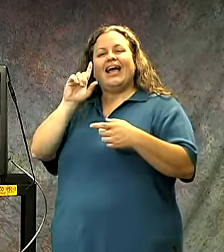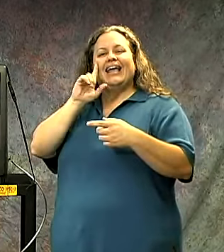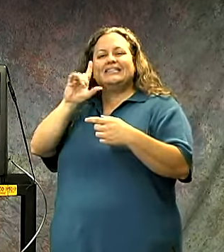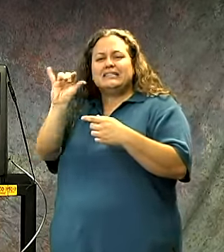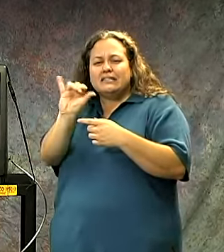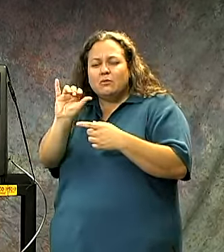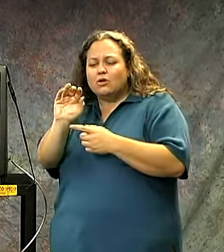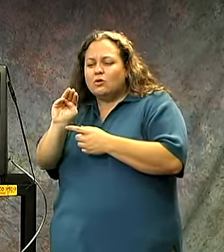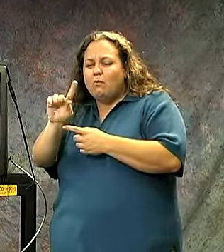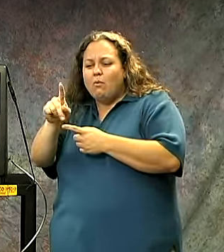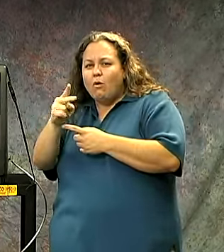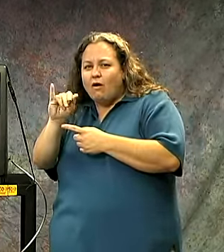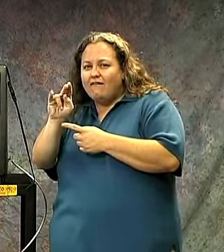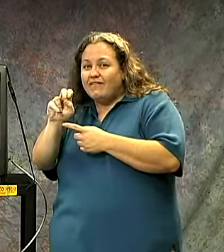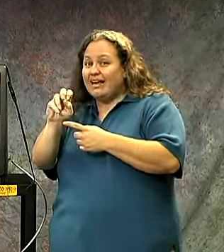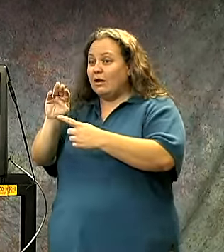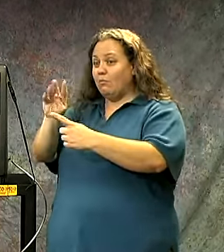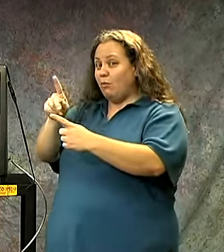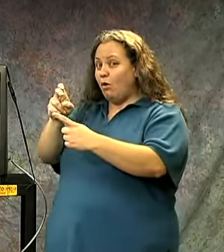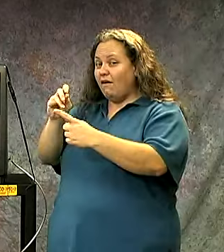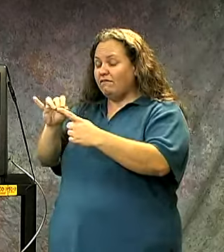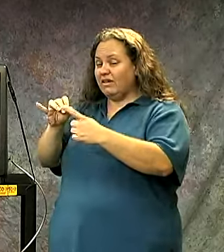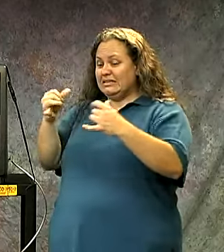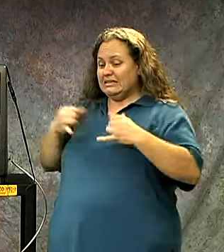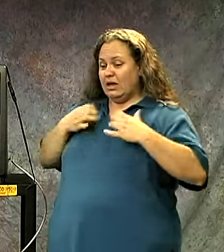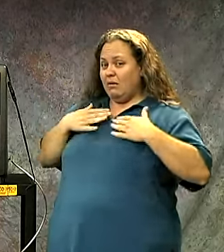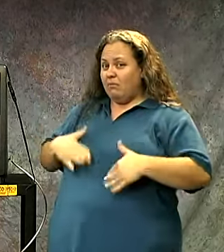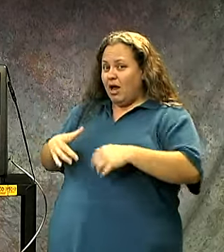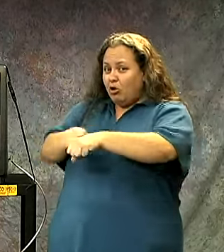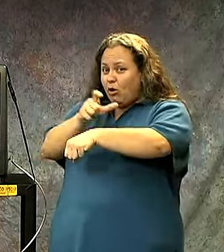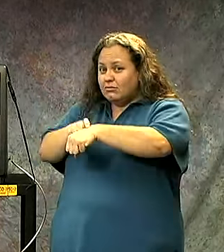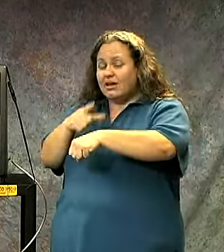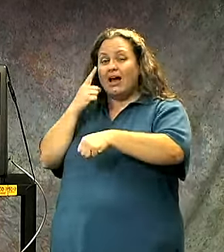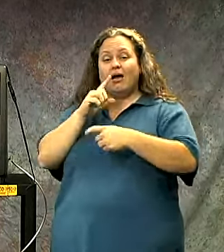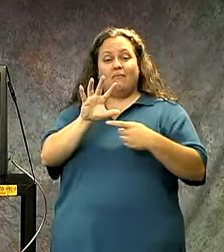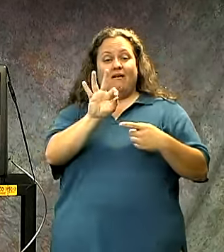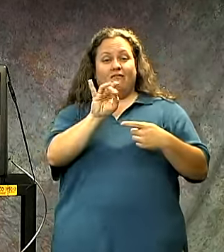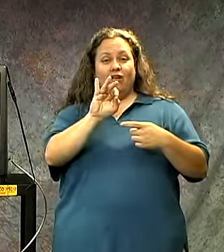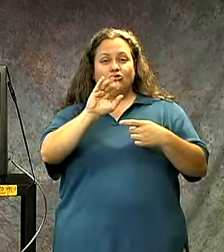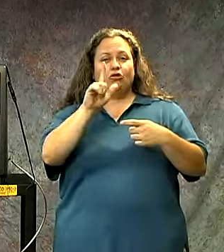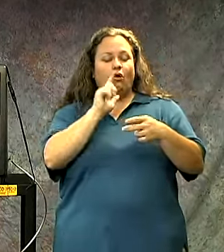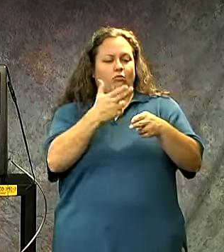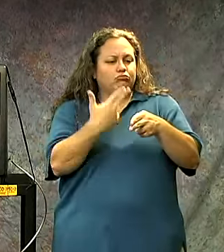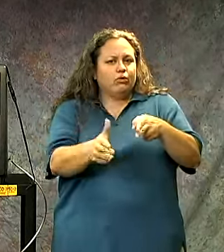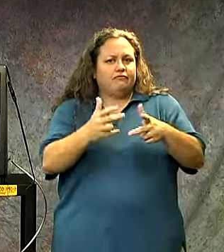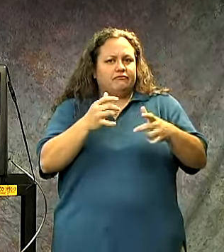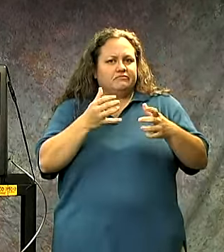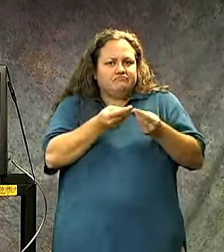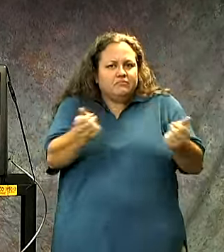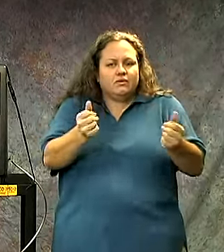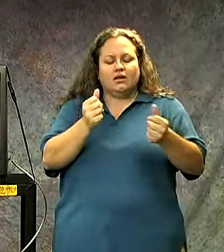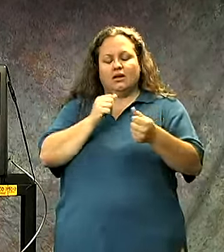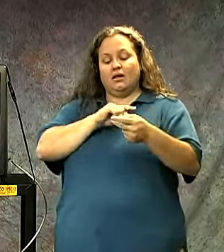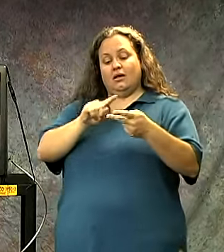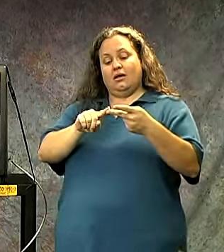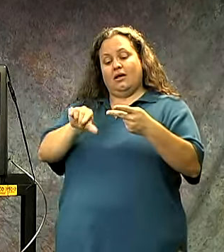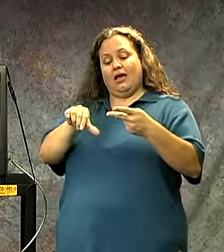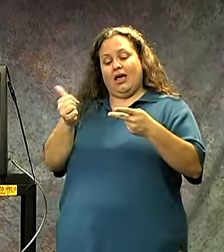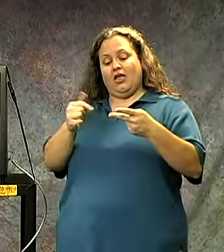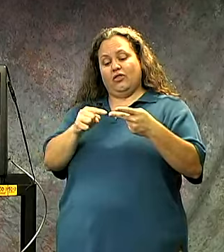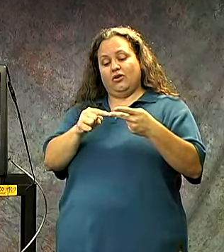synthetic narcotic similar to morphine, but it's shorter acting and much safer. You will also receive